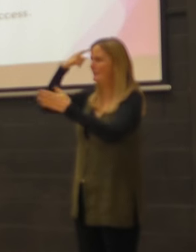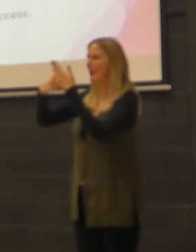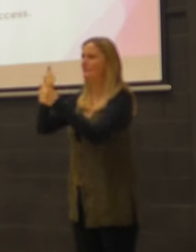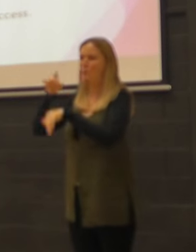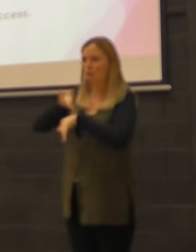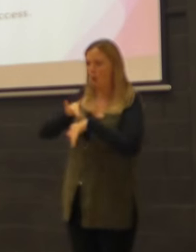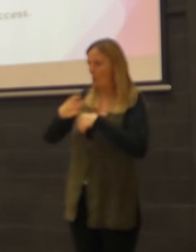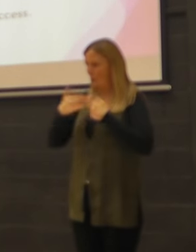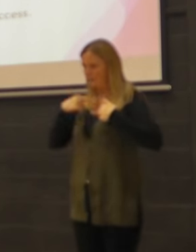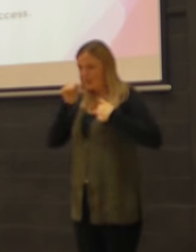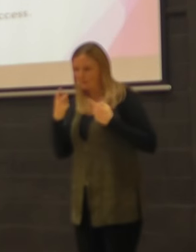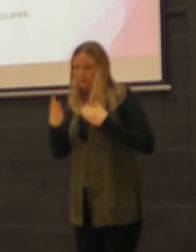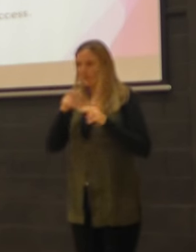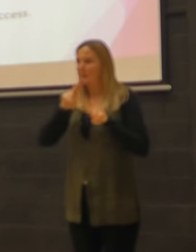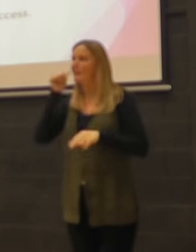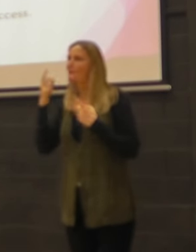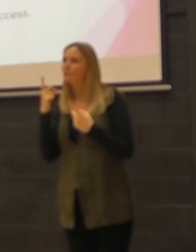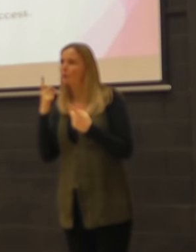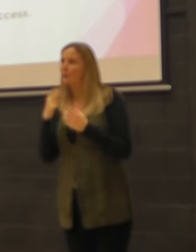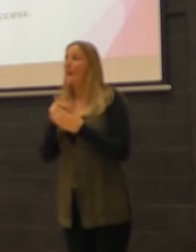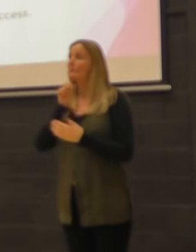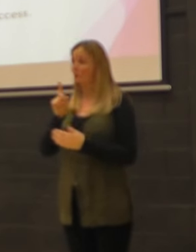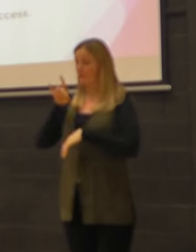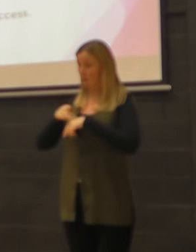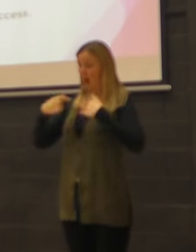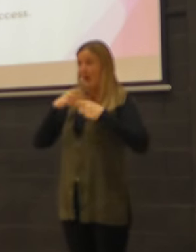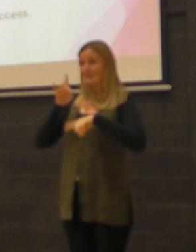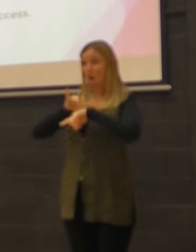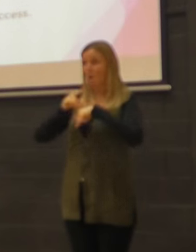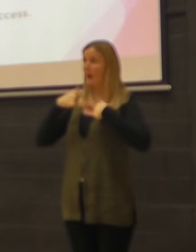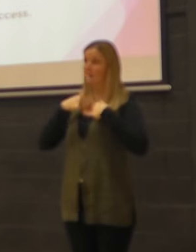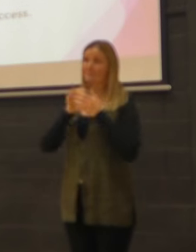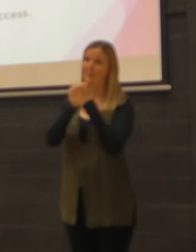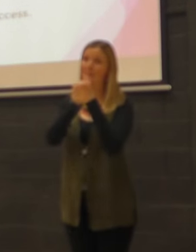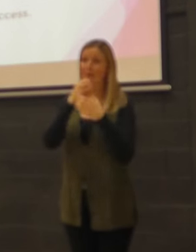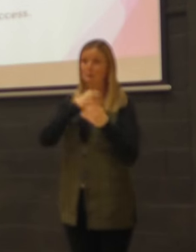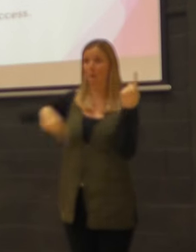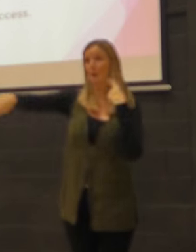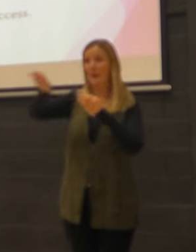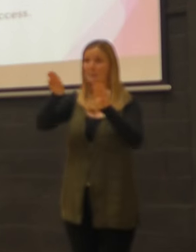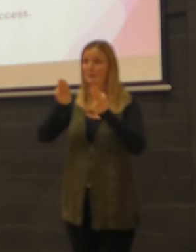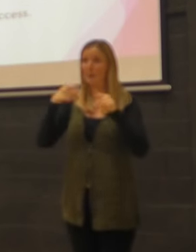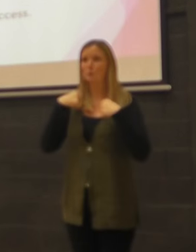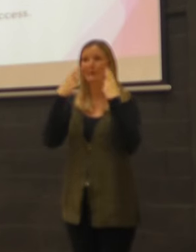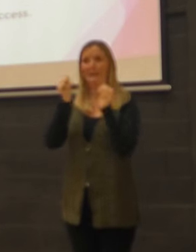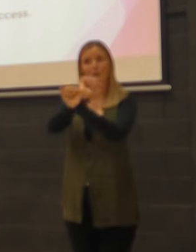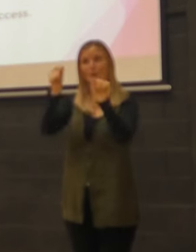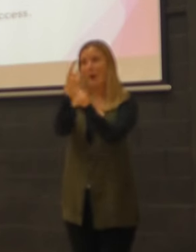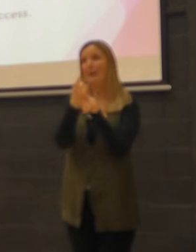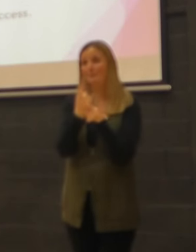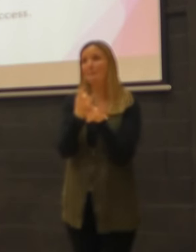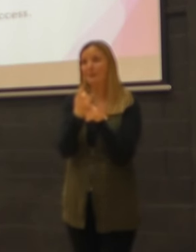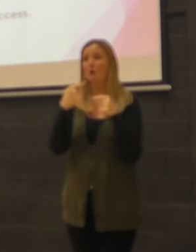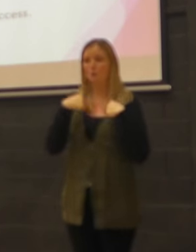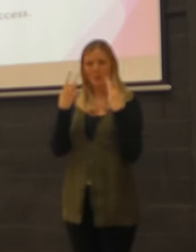that we're making an appeal to people. We need your help. We need your help to apply the same principles